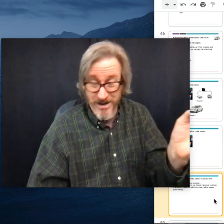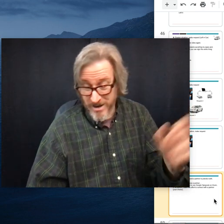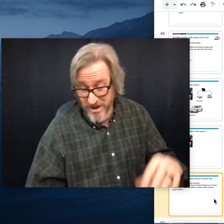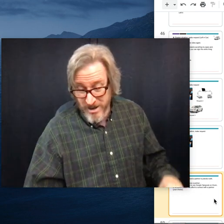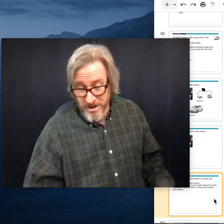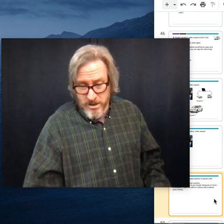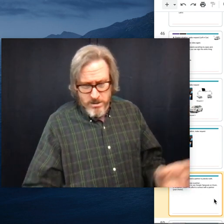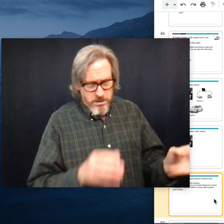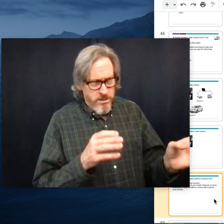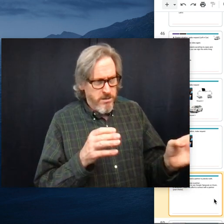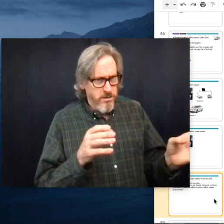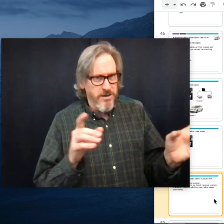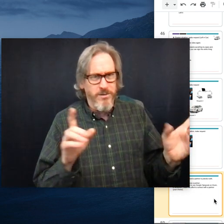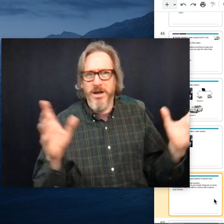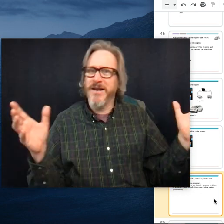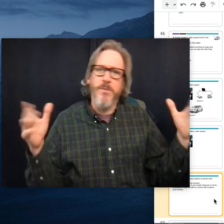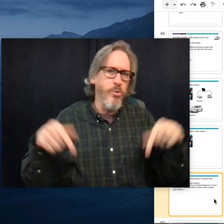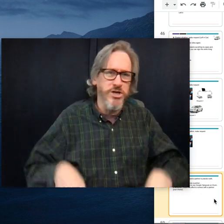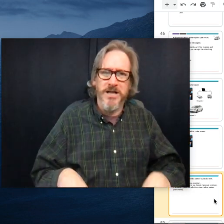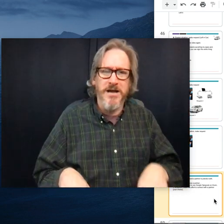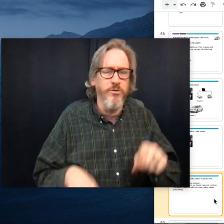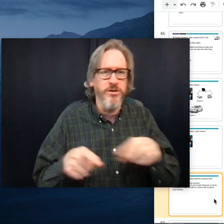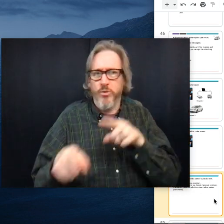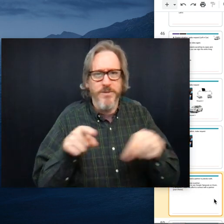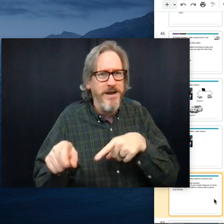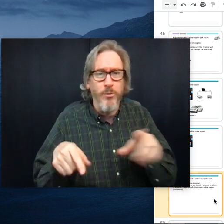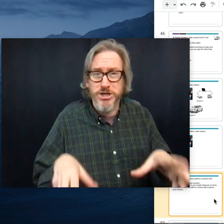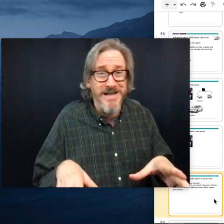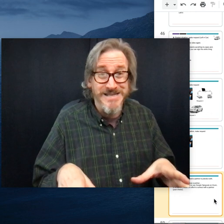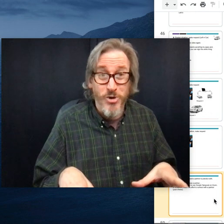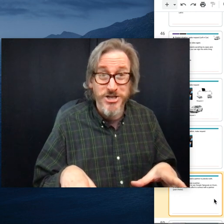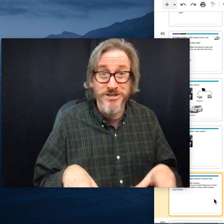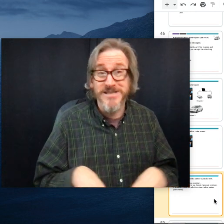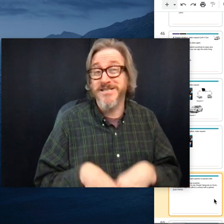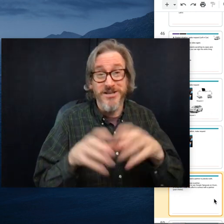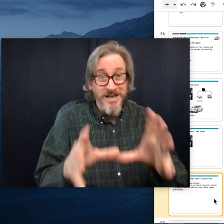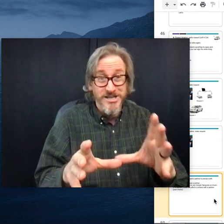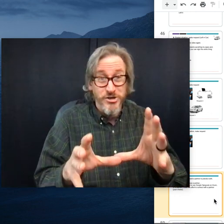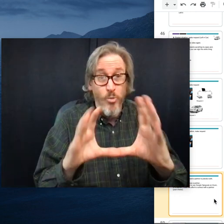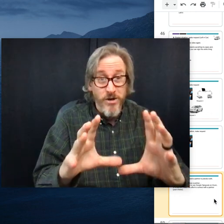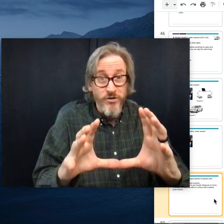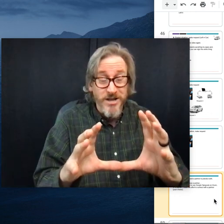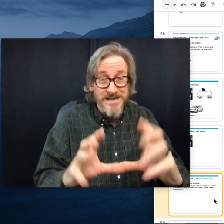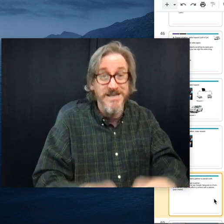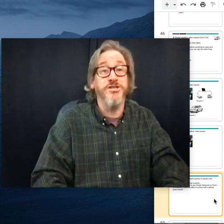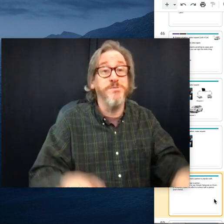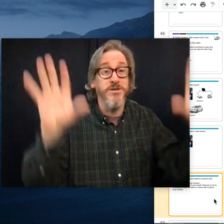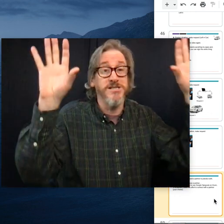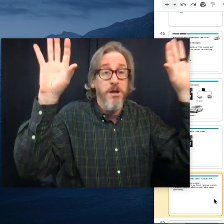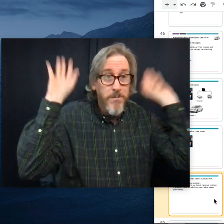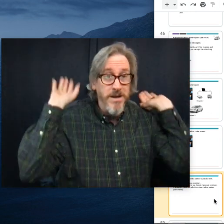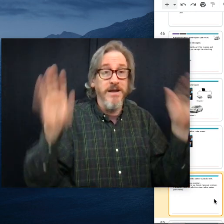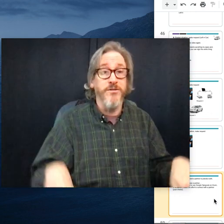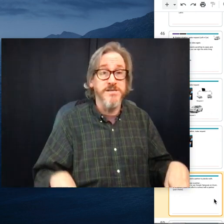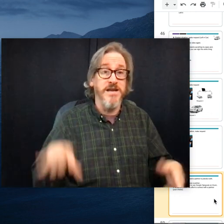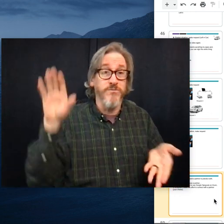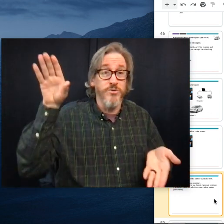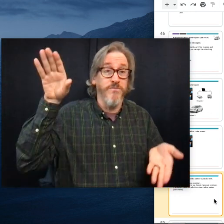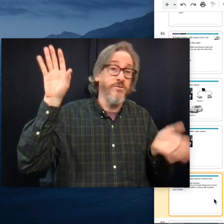I doubt you, right? Which, right? Which one do you want? Chocolate, vanilla, which? Both. Yes. Okay,